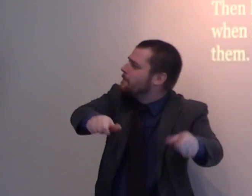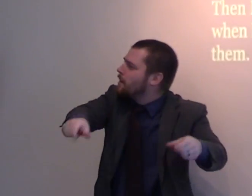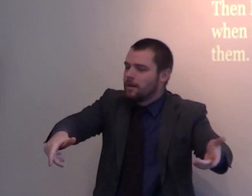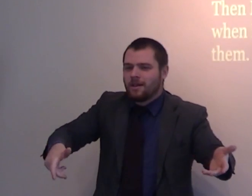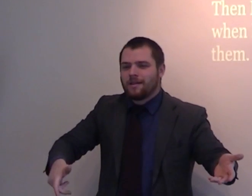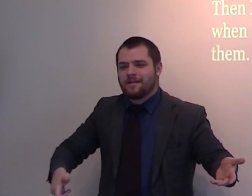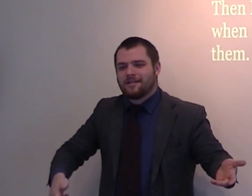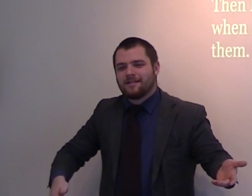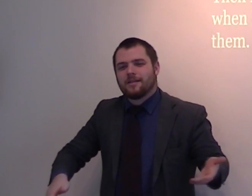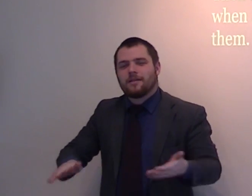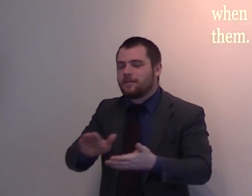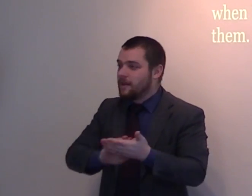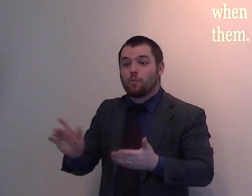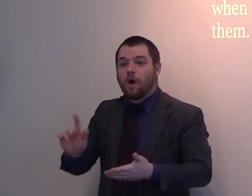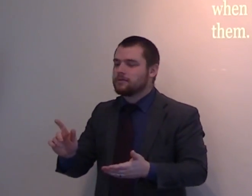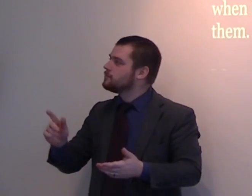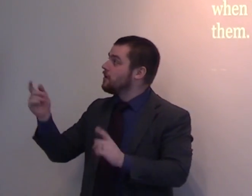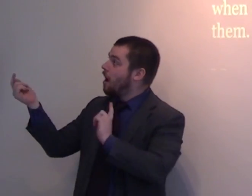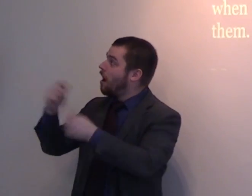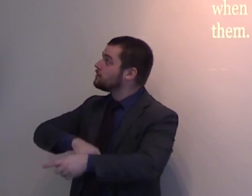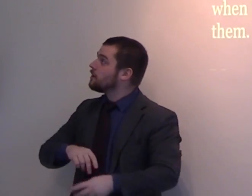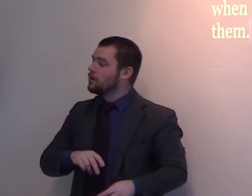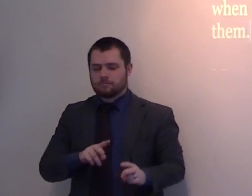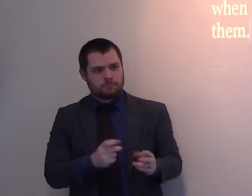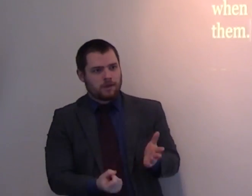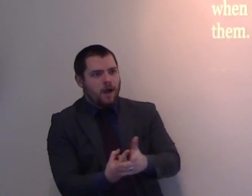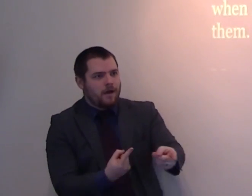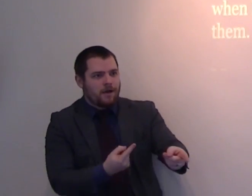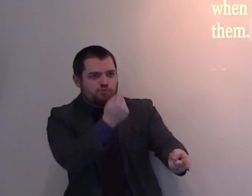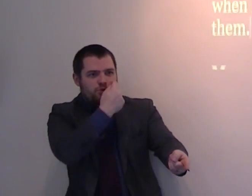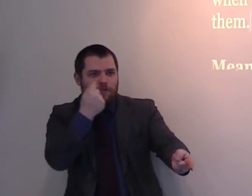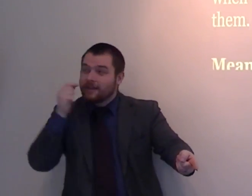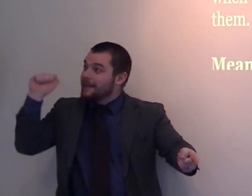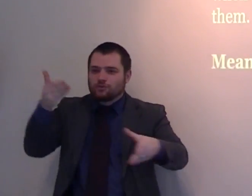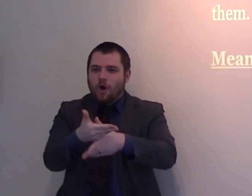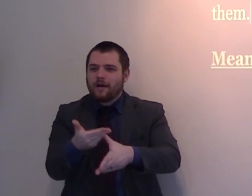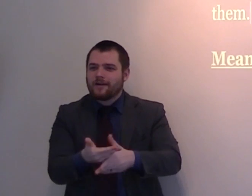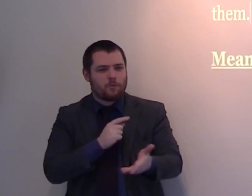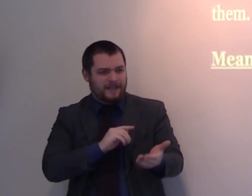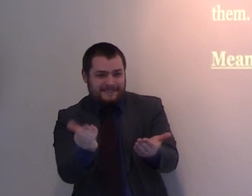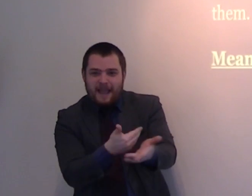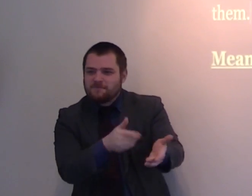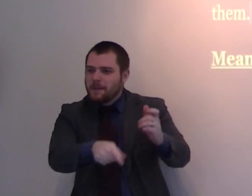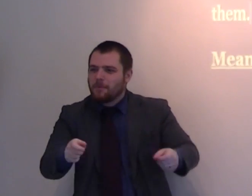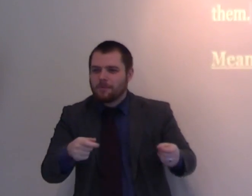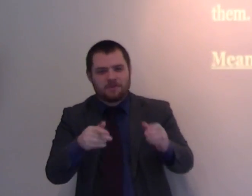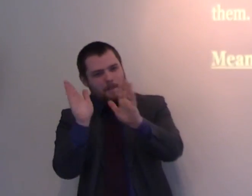Then I will see proof of Jesus' work. When he saves people and blesses them.